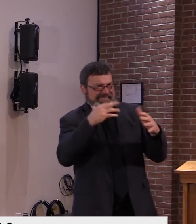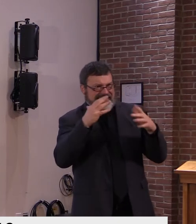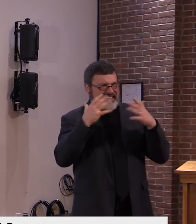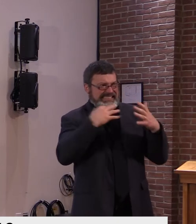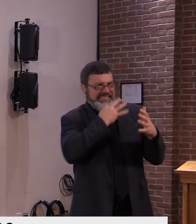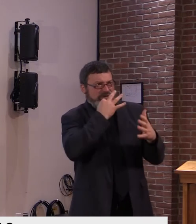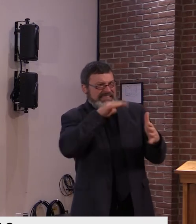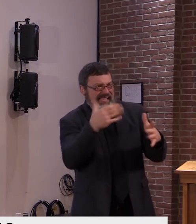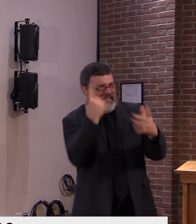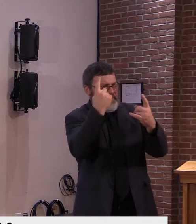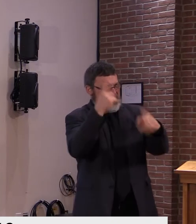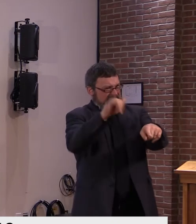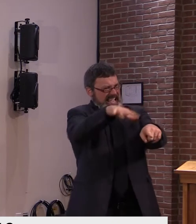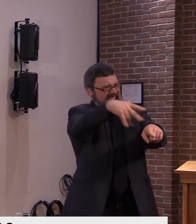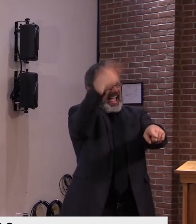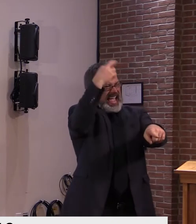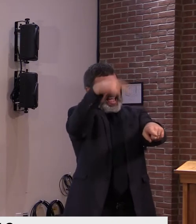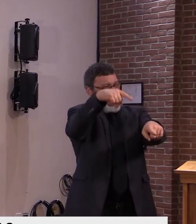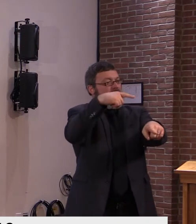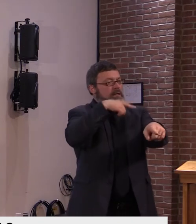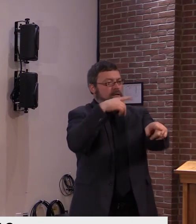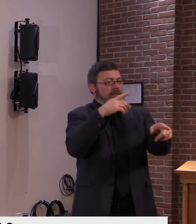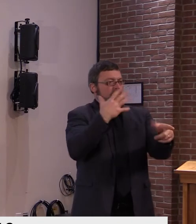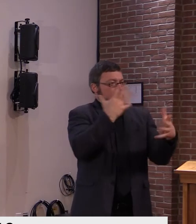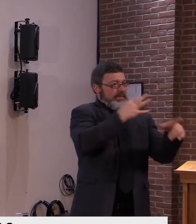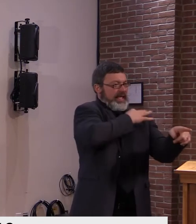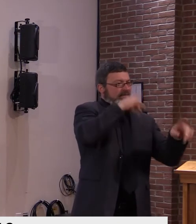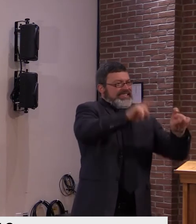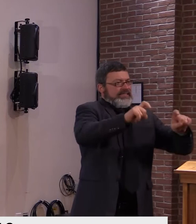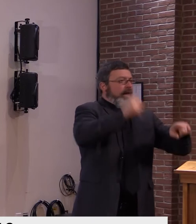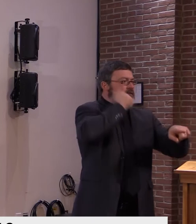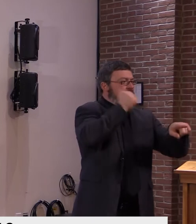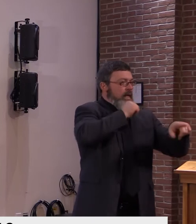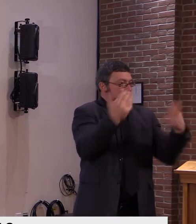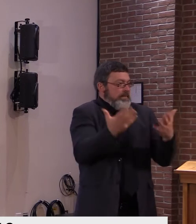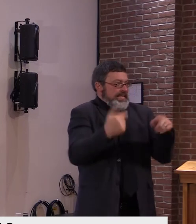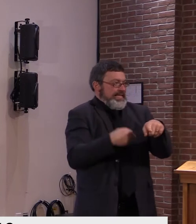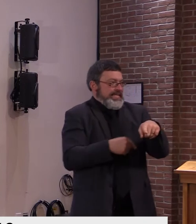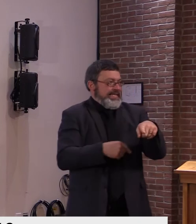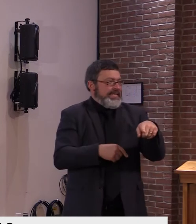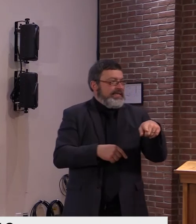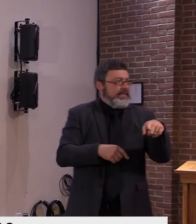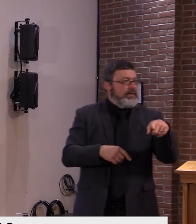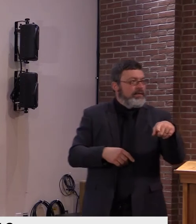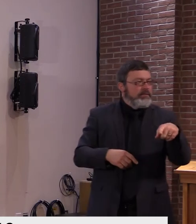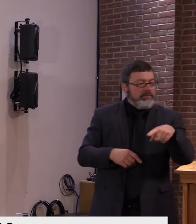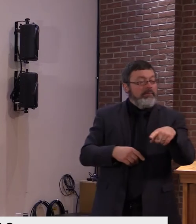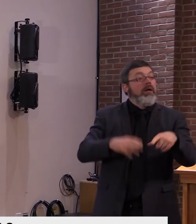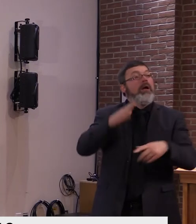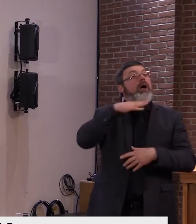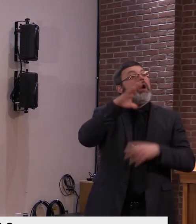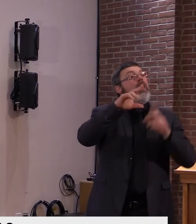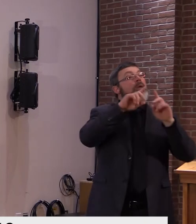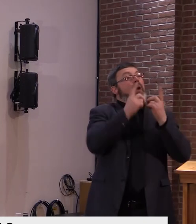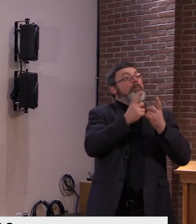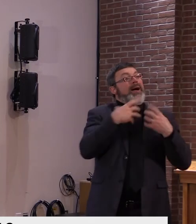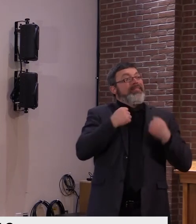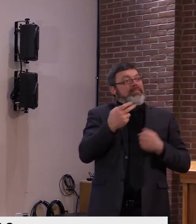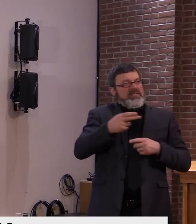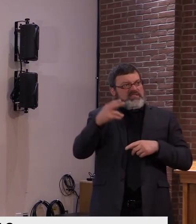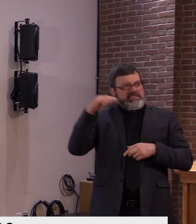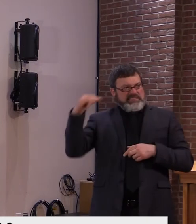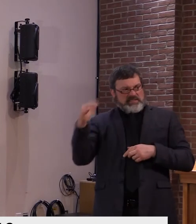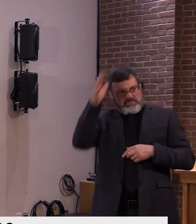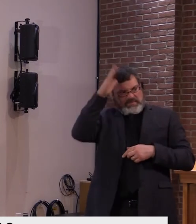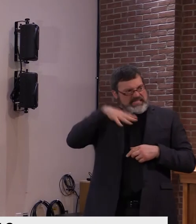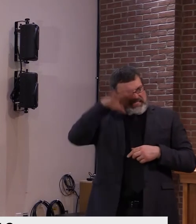Yes, and Dr. Levine, you hit it right on the head here. The only thing I would add is that remember, if we have one